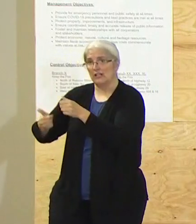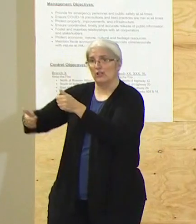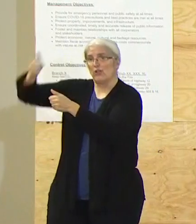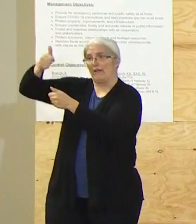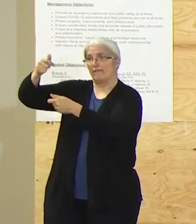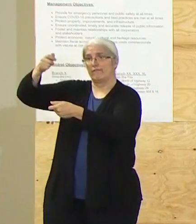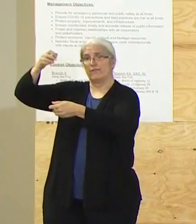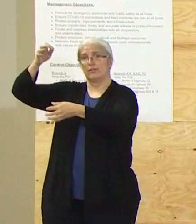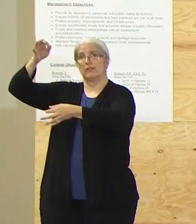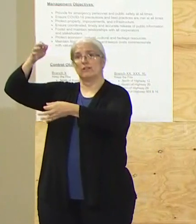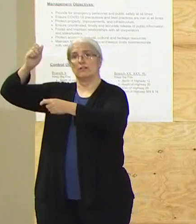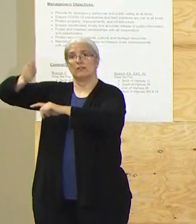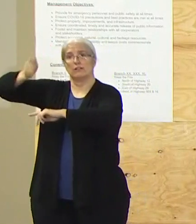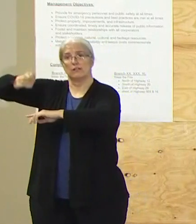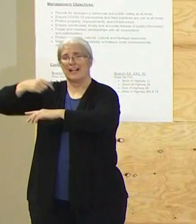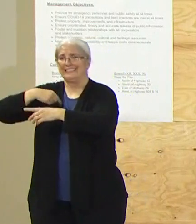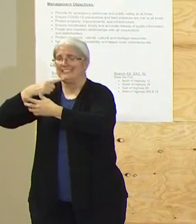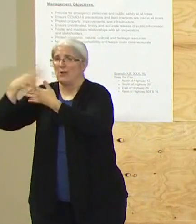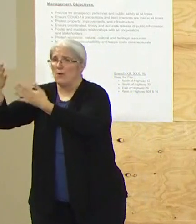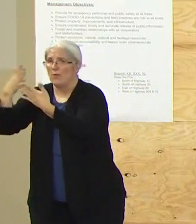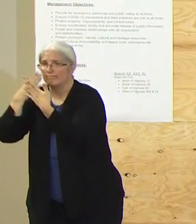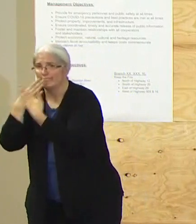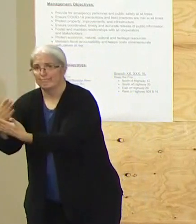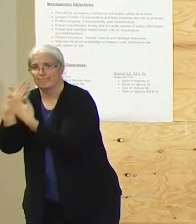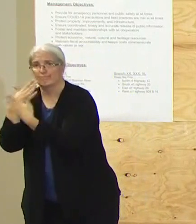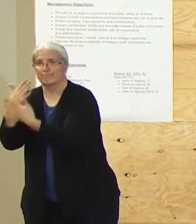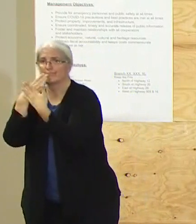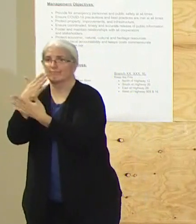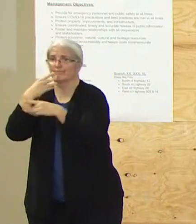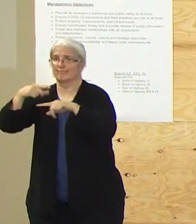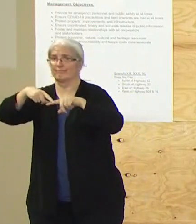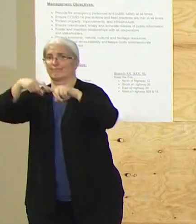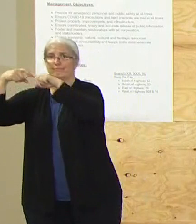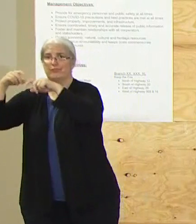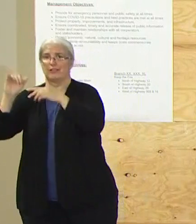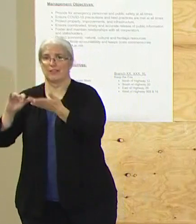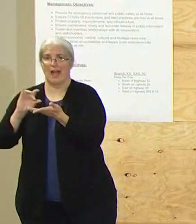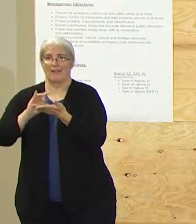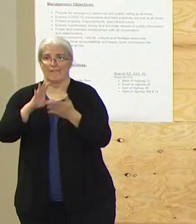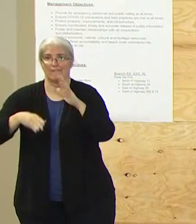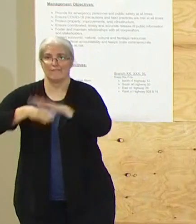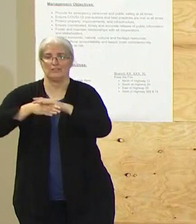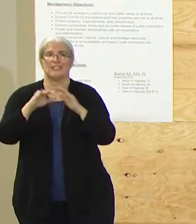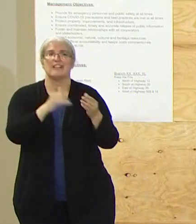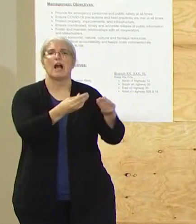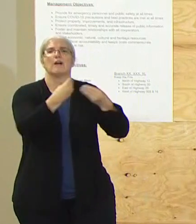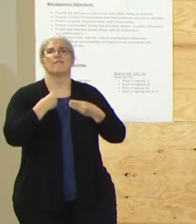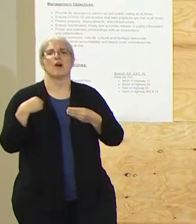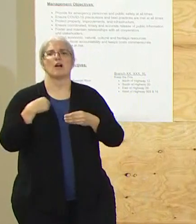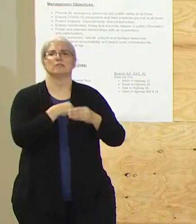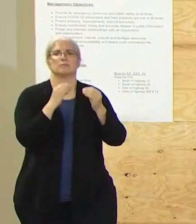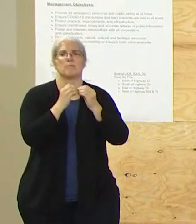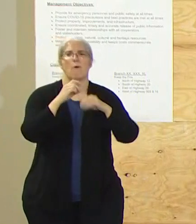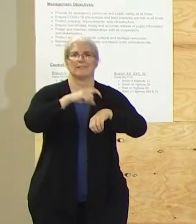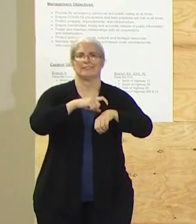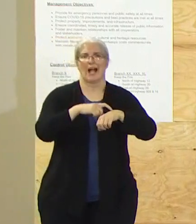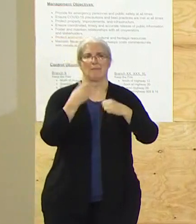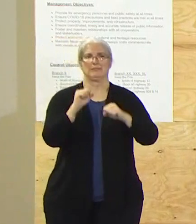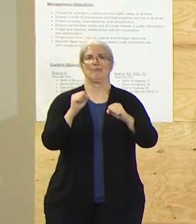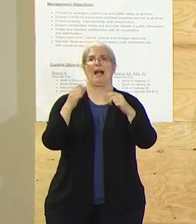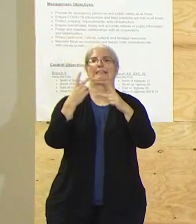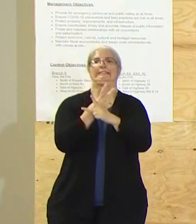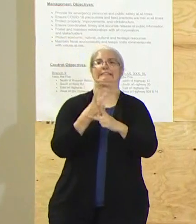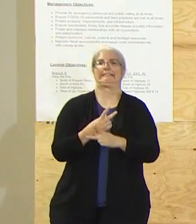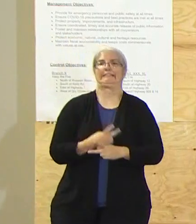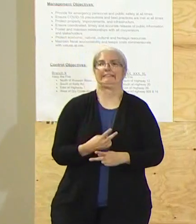to the Chief Justice and the Judicial Council that afforded us that privilege of time that coincides with the end of the legislative session.